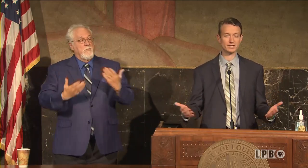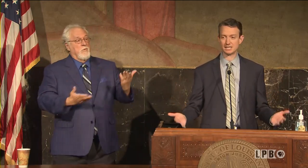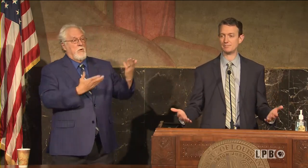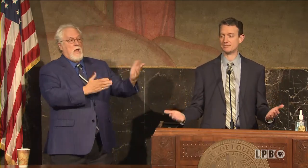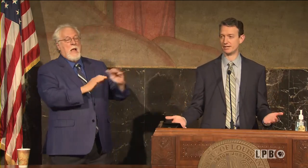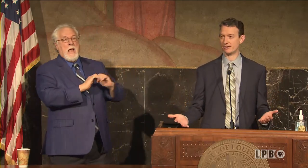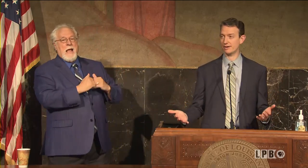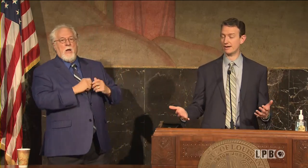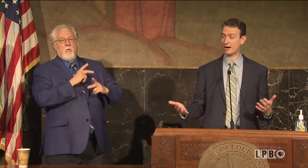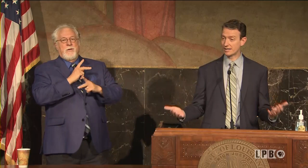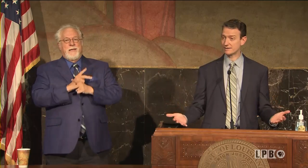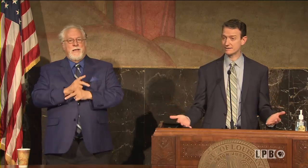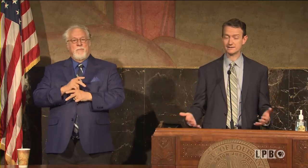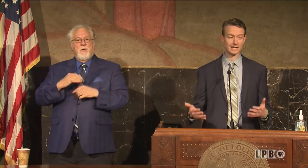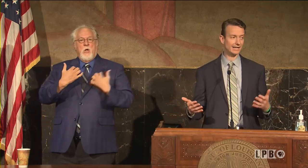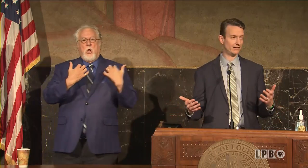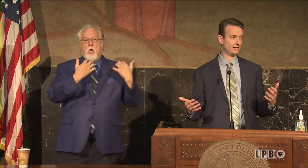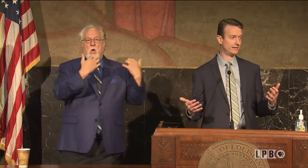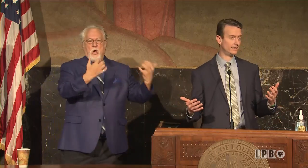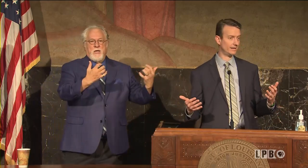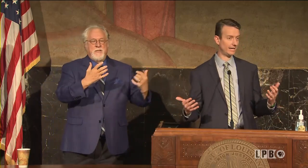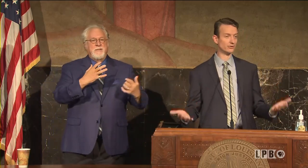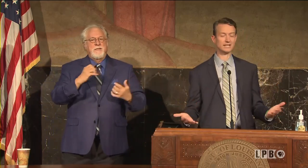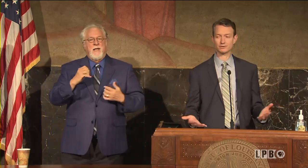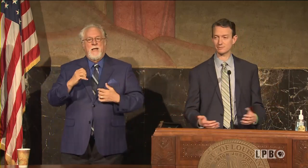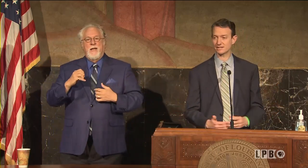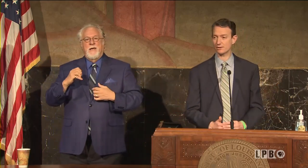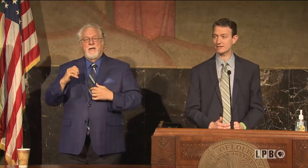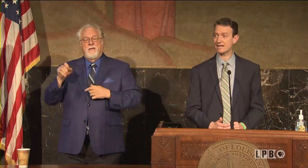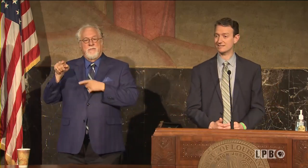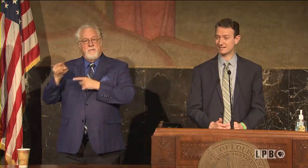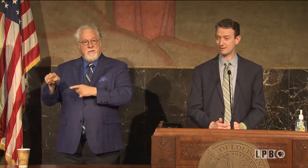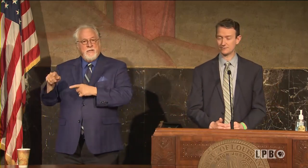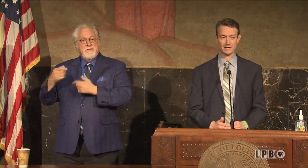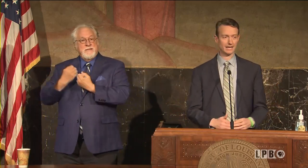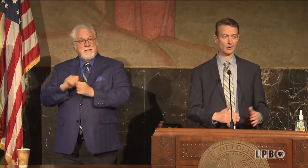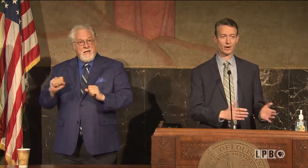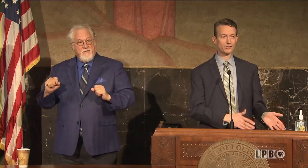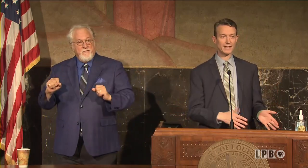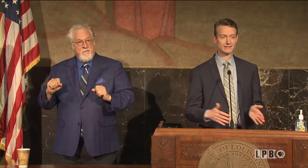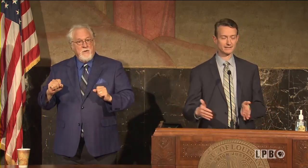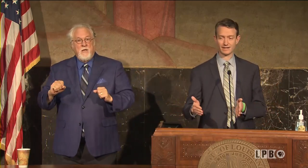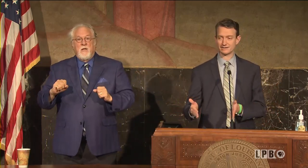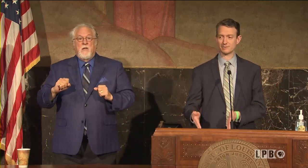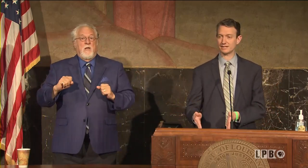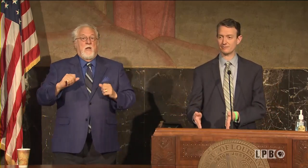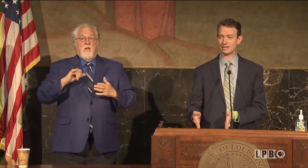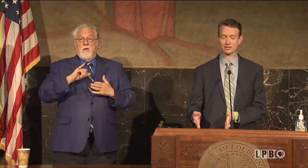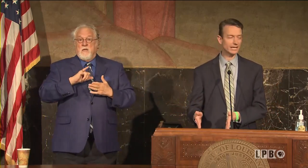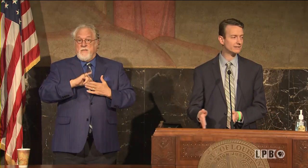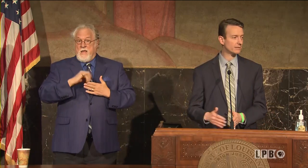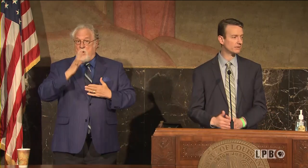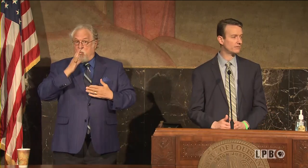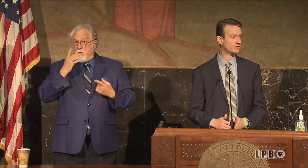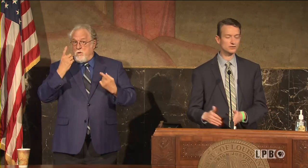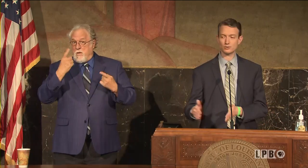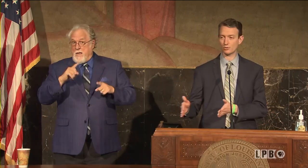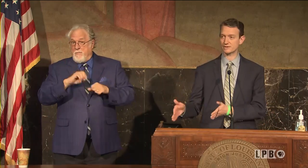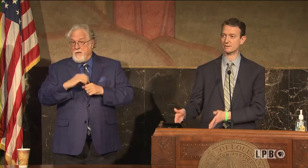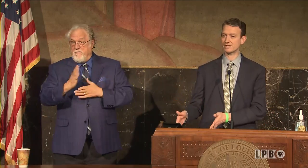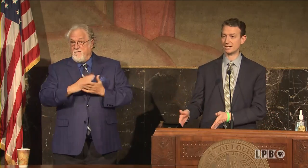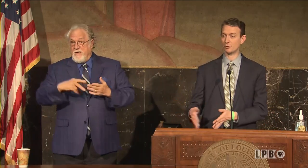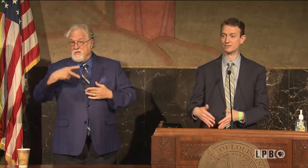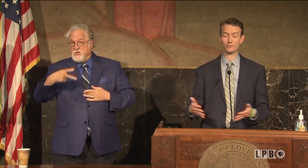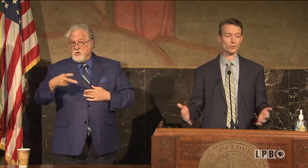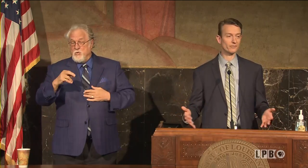how they would keep their audiences and the entertainers themselves safe. Whether that's something that eventually ends up in phase 2